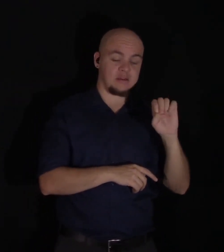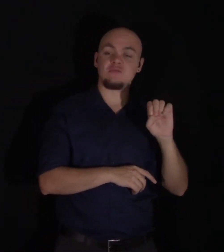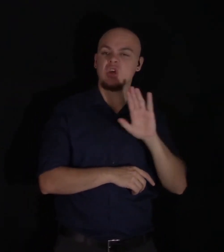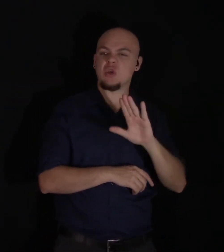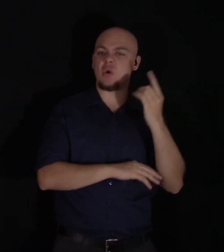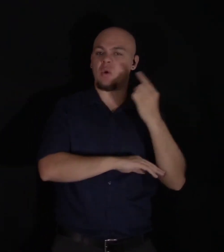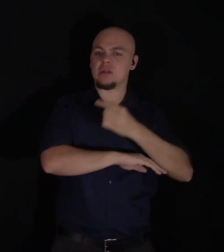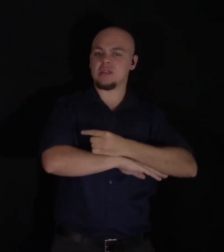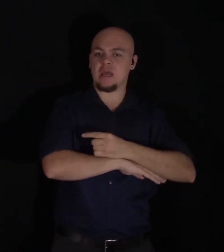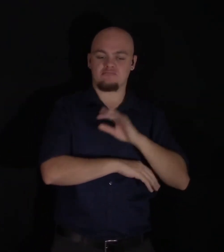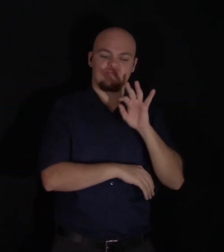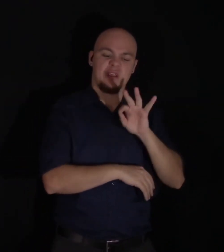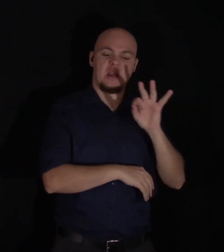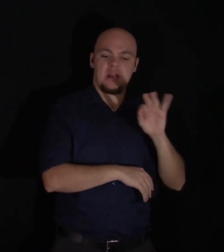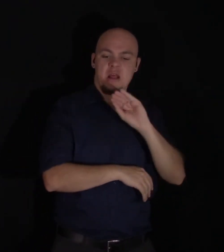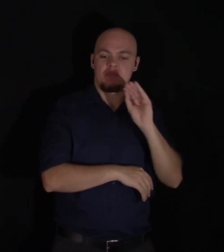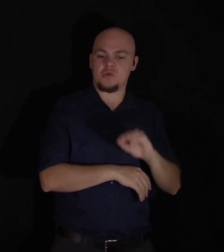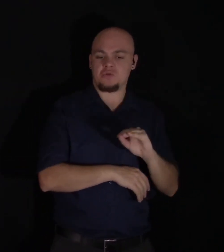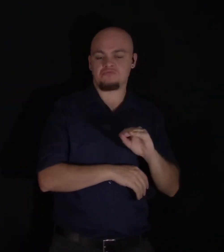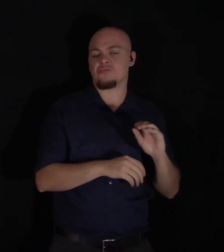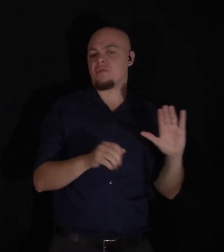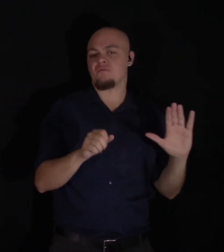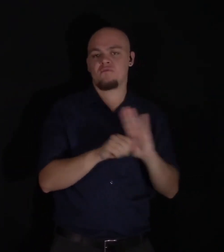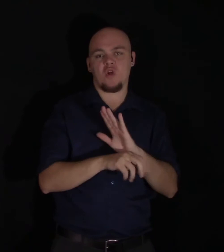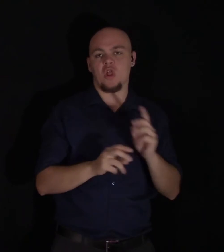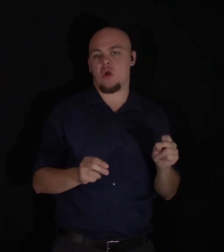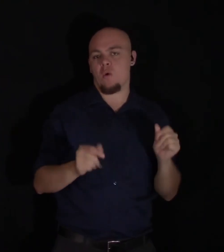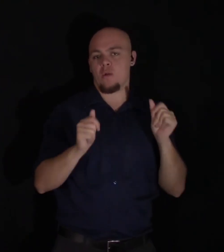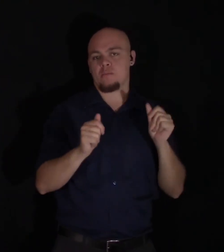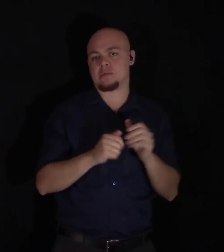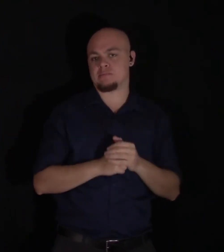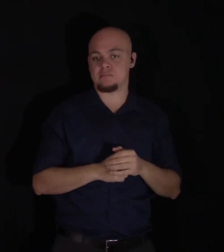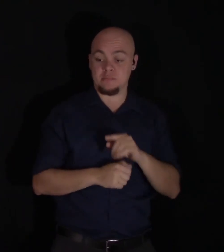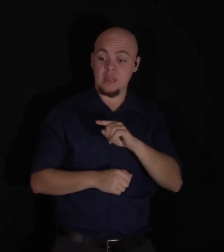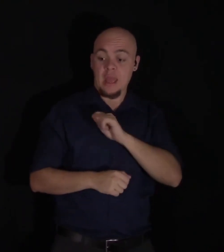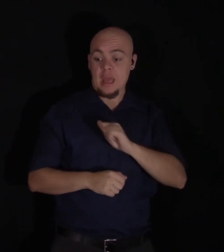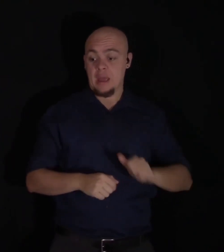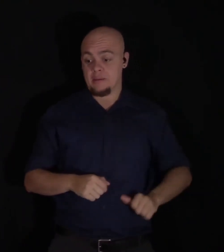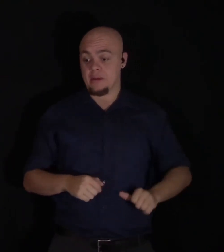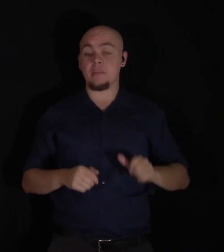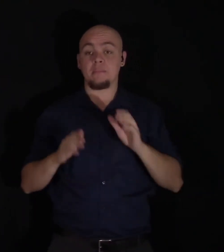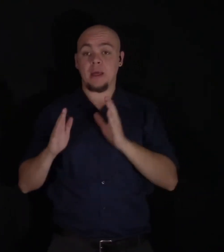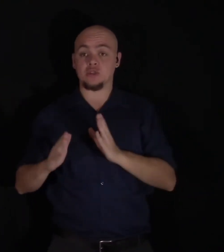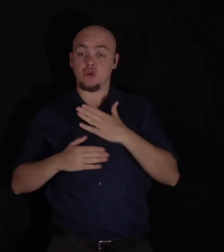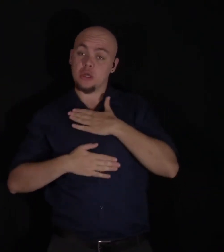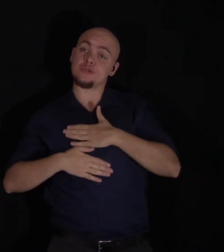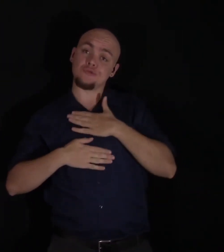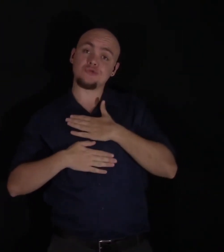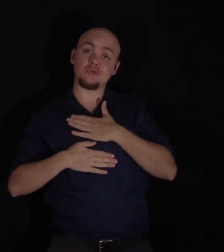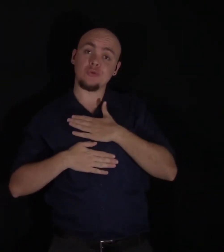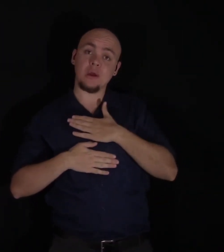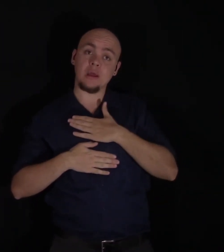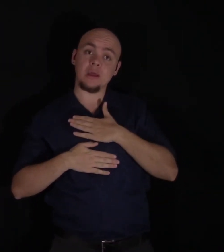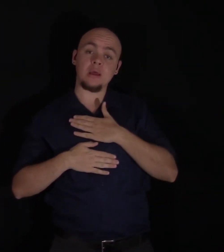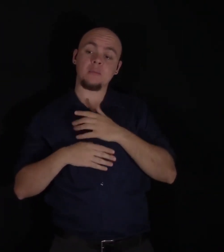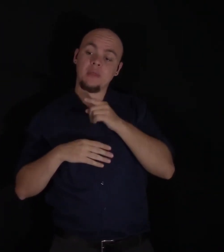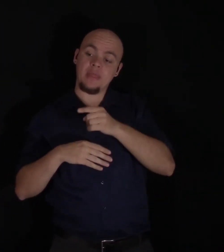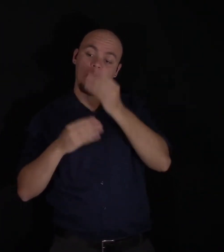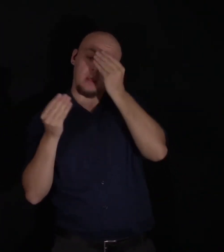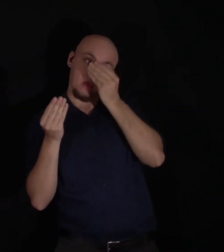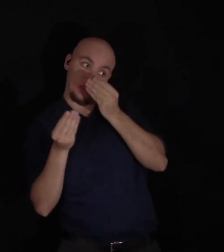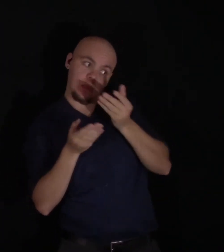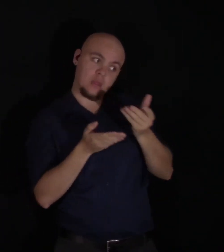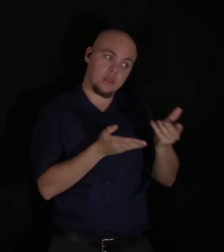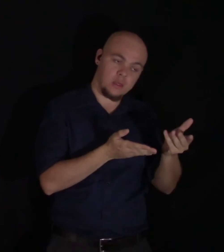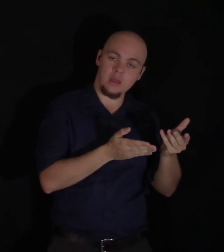99% fully automatic. Your ambassadors love novelty, but they have to offload newness to your primitives in order